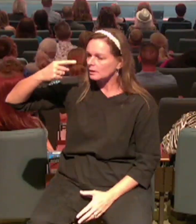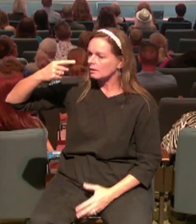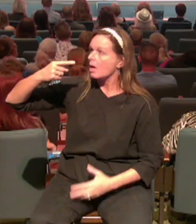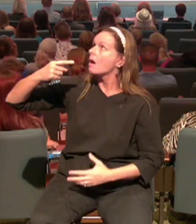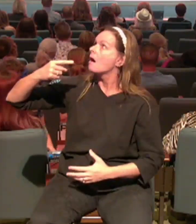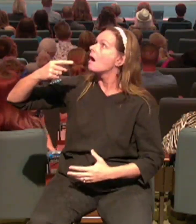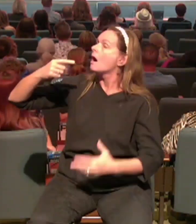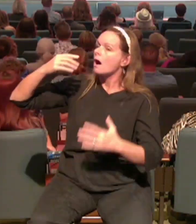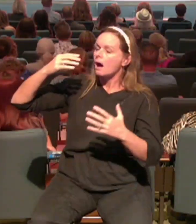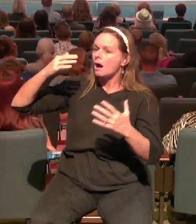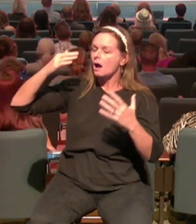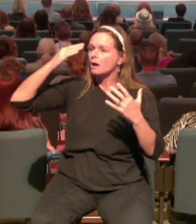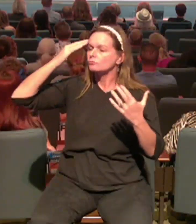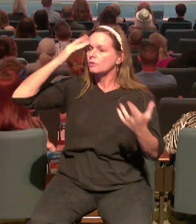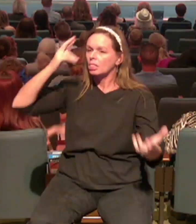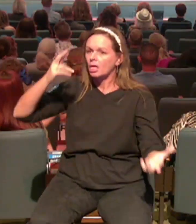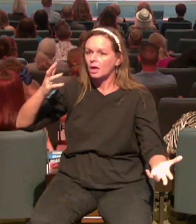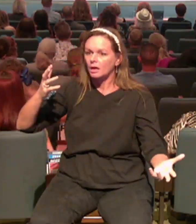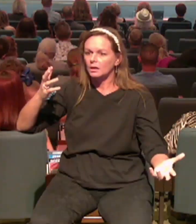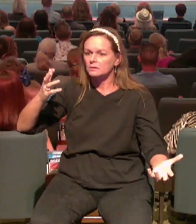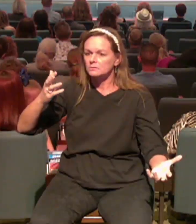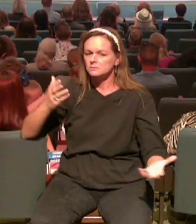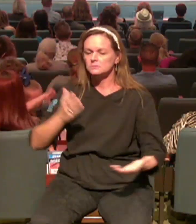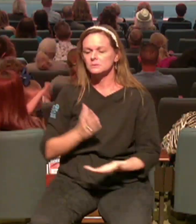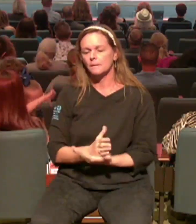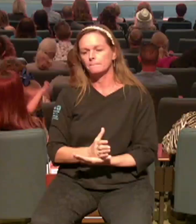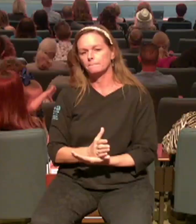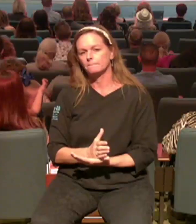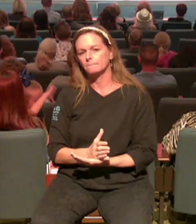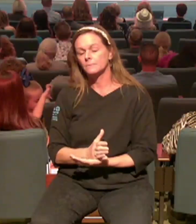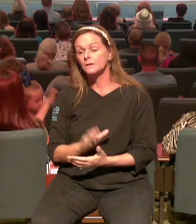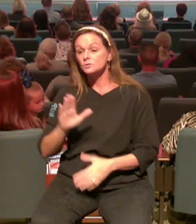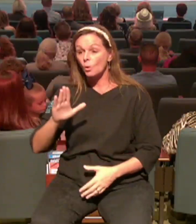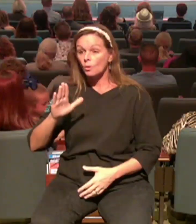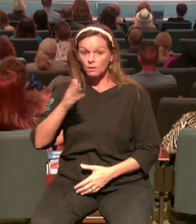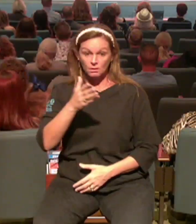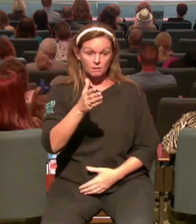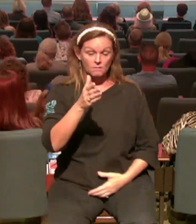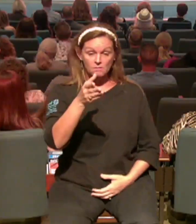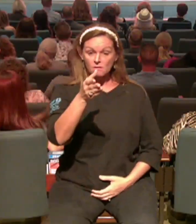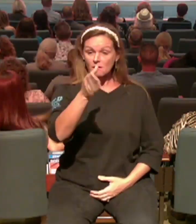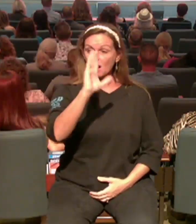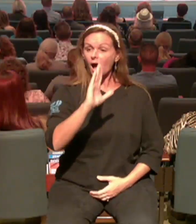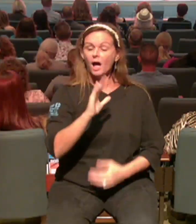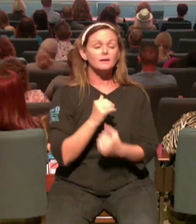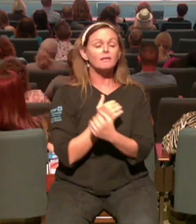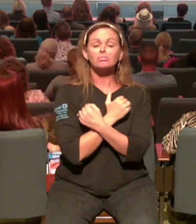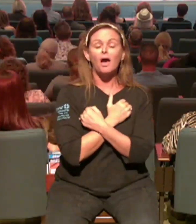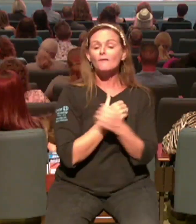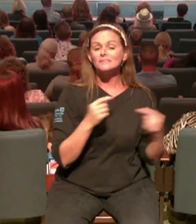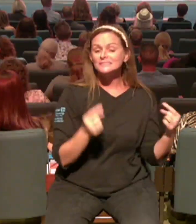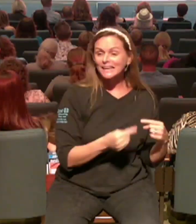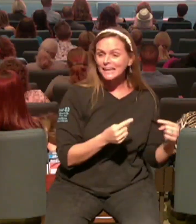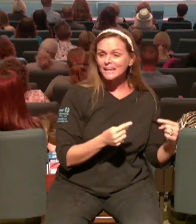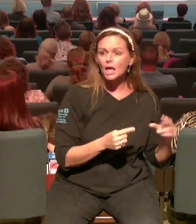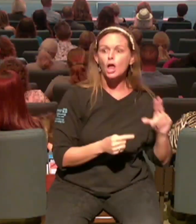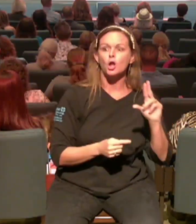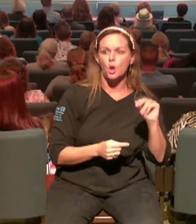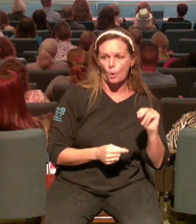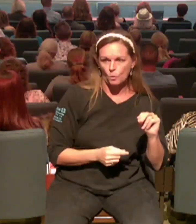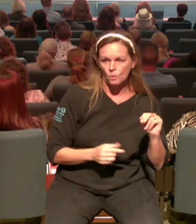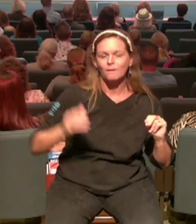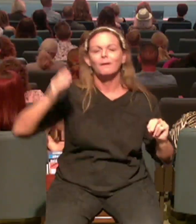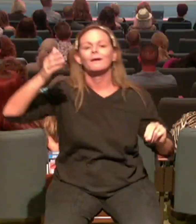sin no more is because God hates sin. God hates sin. I don't have time to read all the scriptures I looked at this